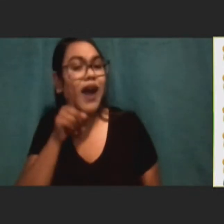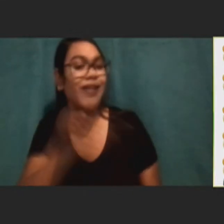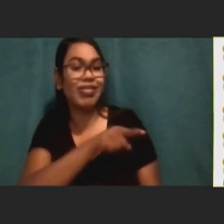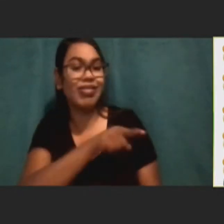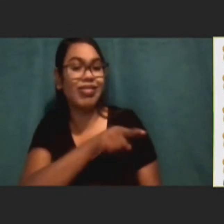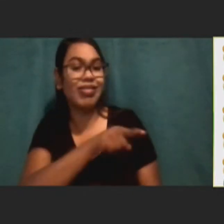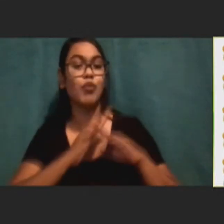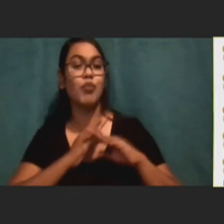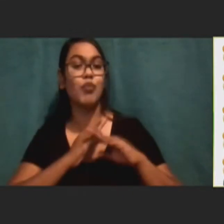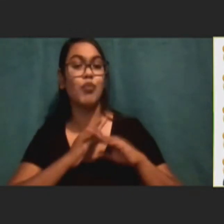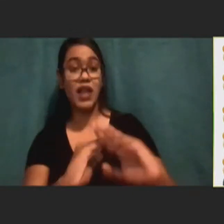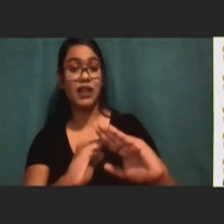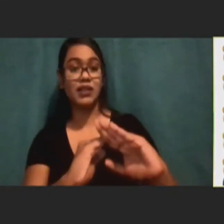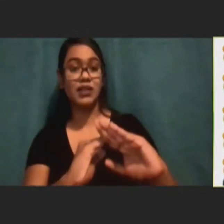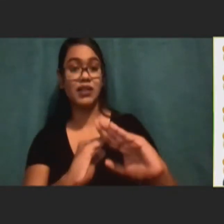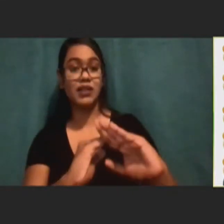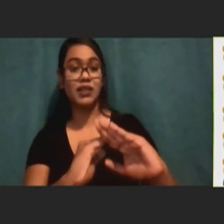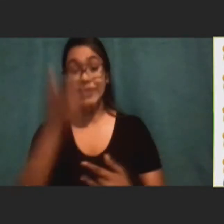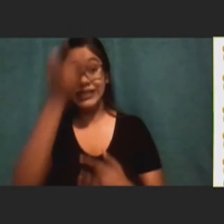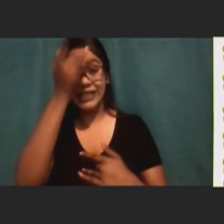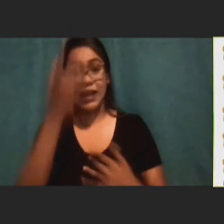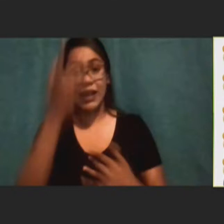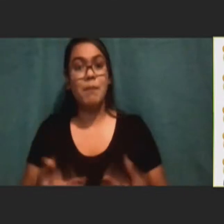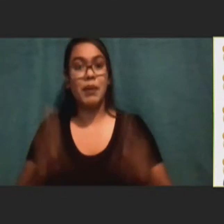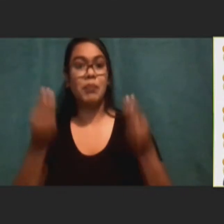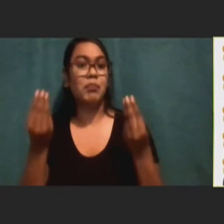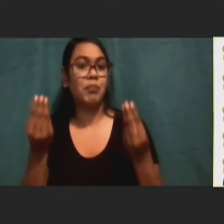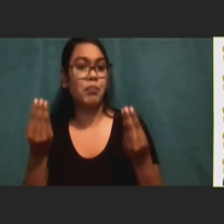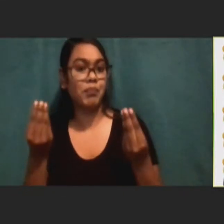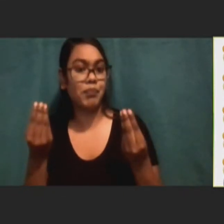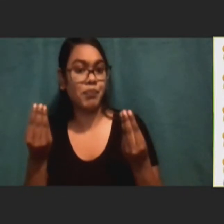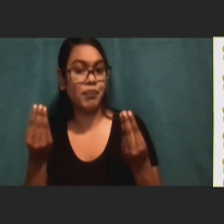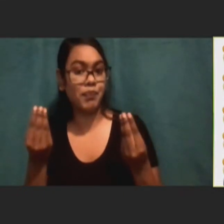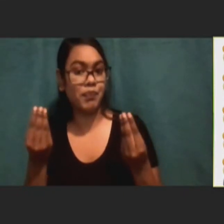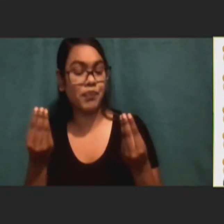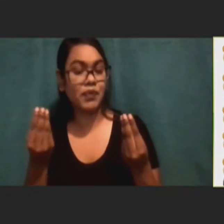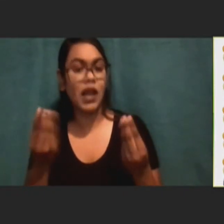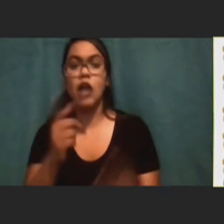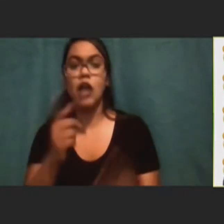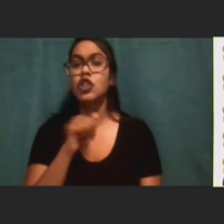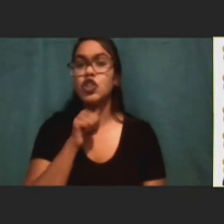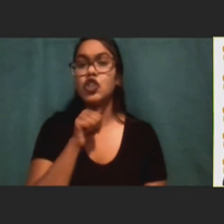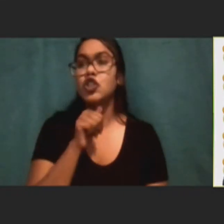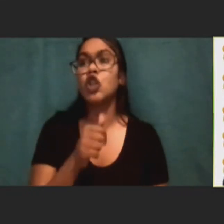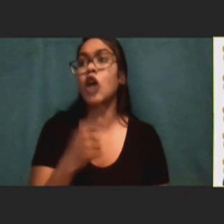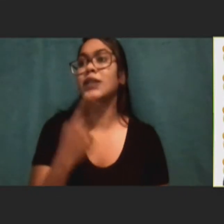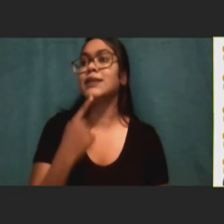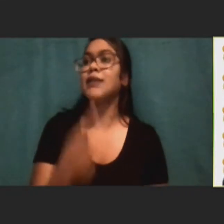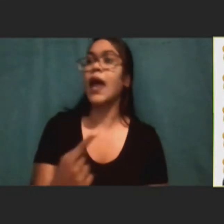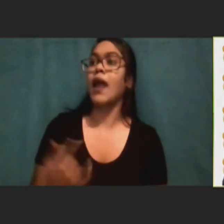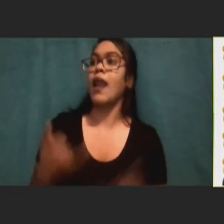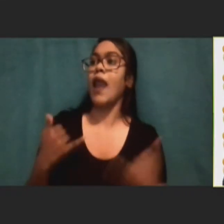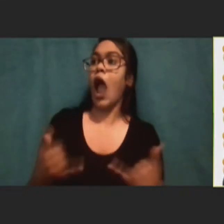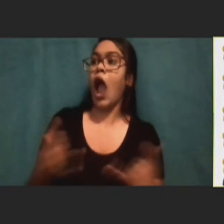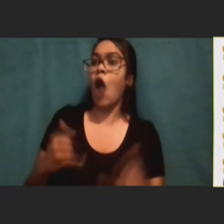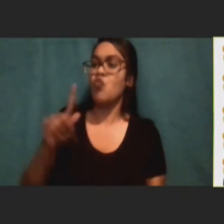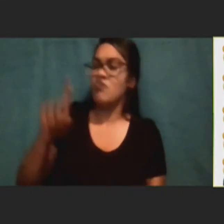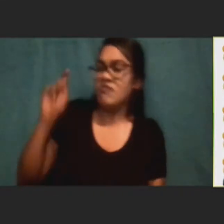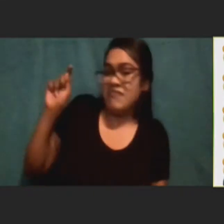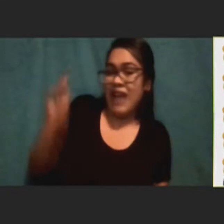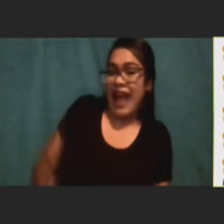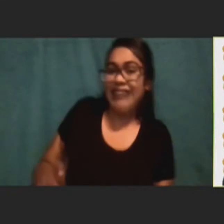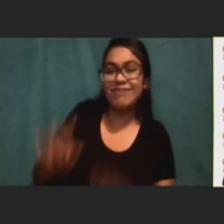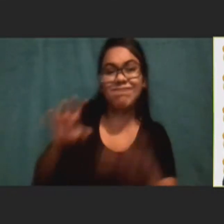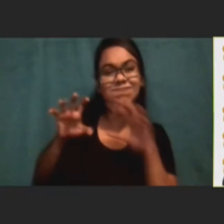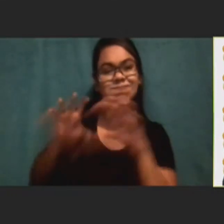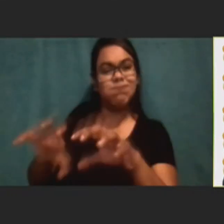prevention of serious illness by being vaccinated. It's not in any way trying to scare